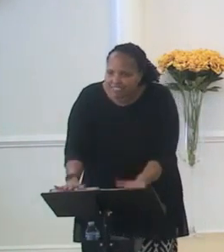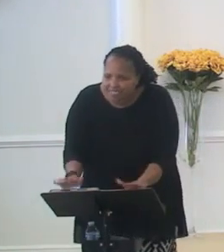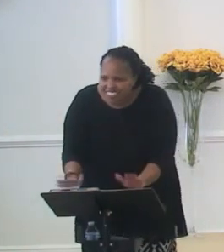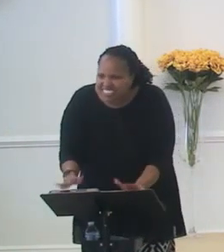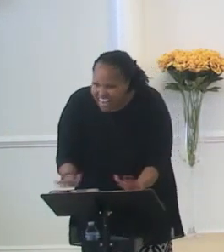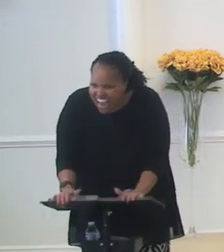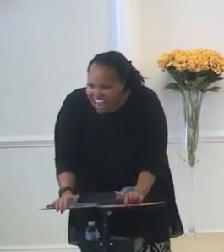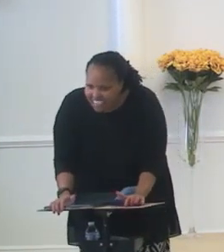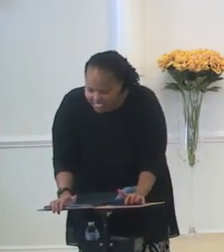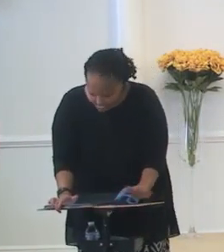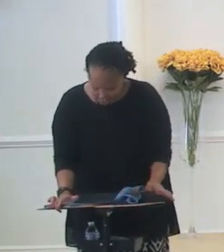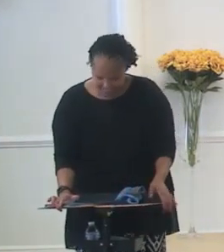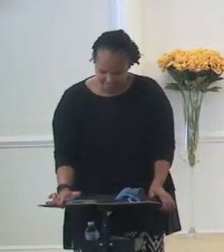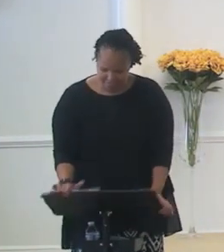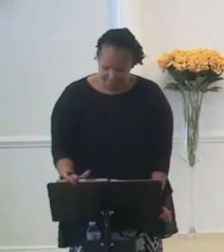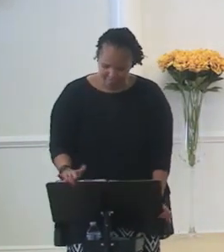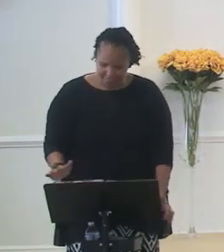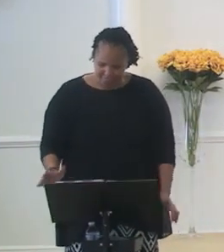Now,